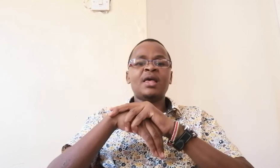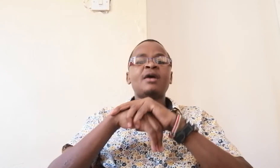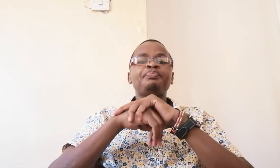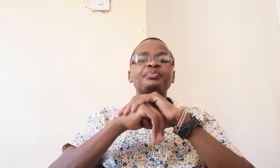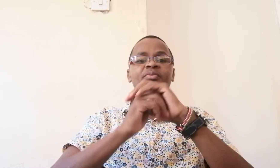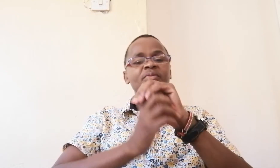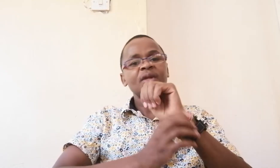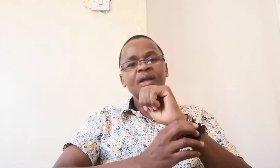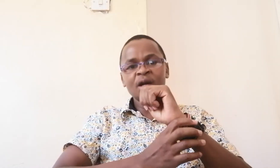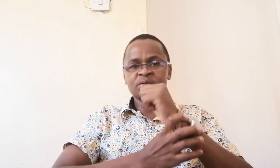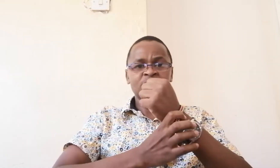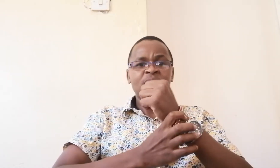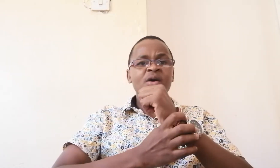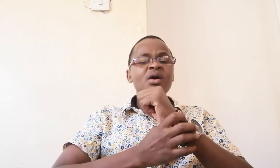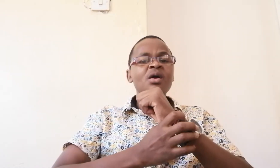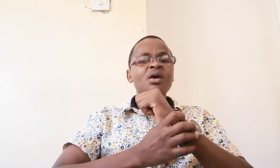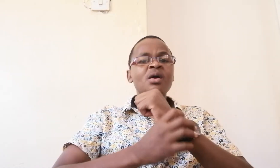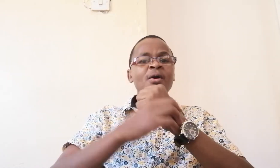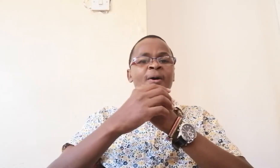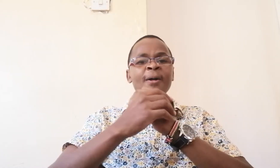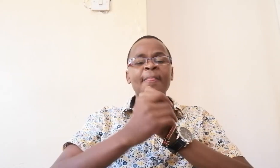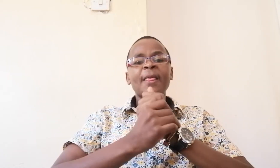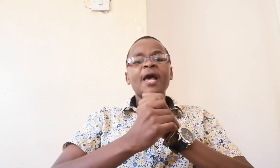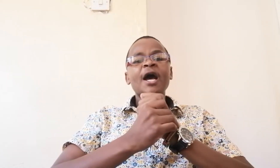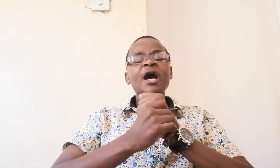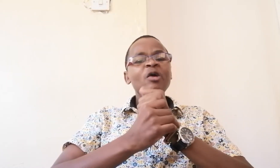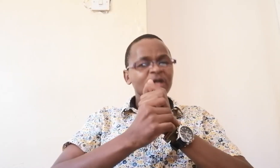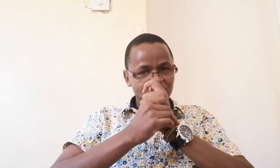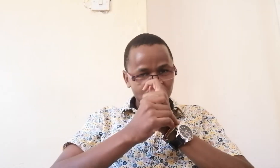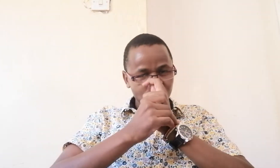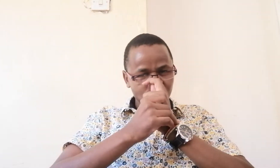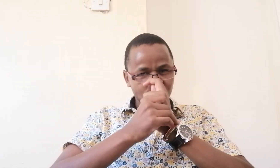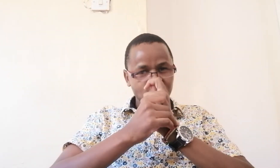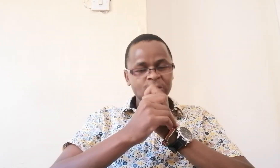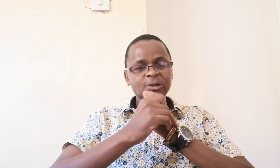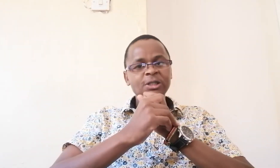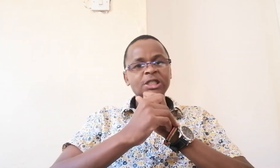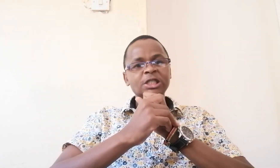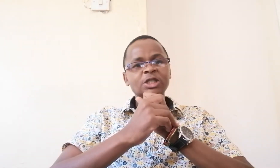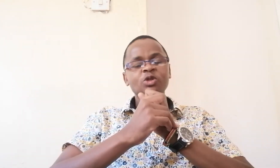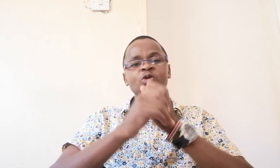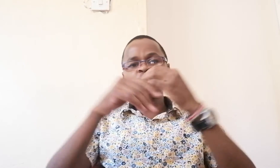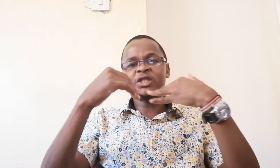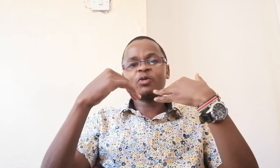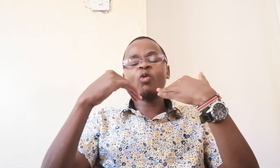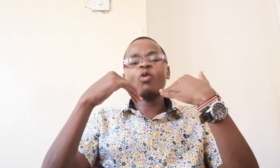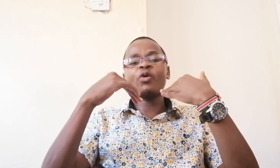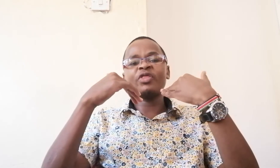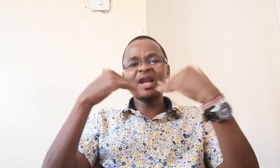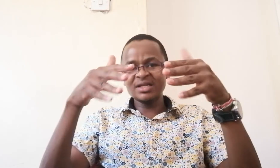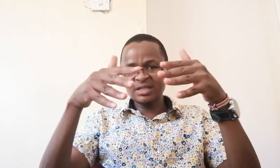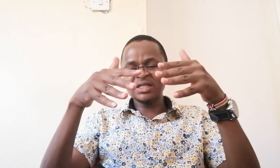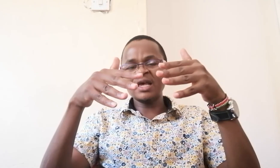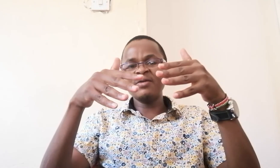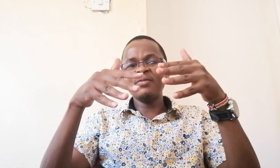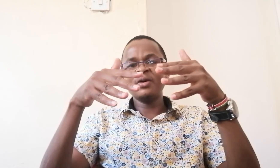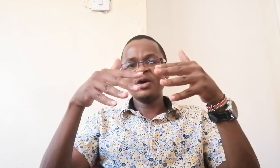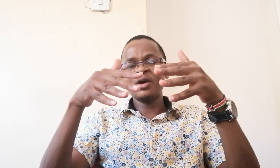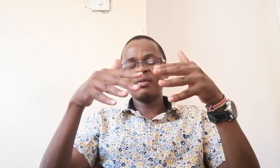Yeah. Now, I want us to do it the last time